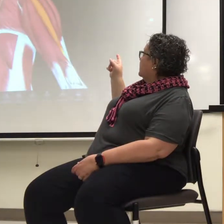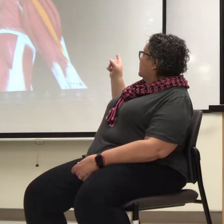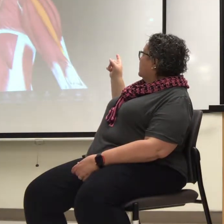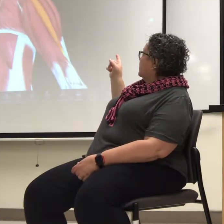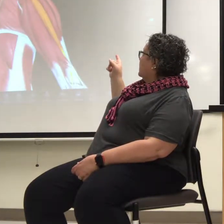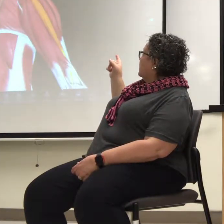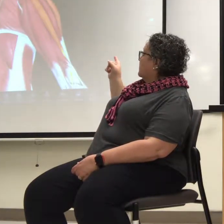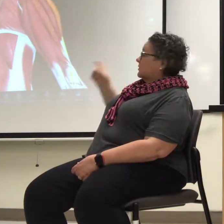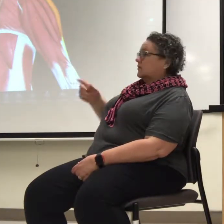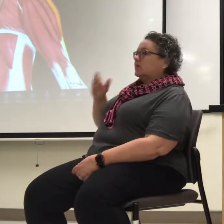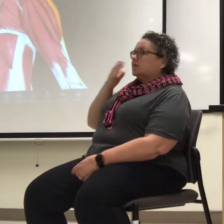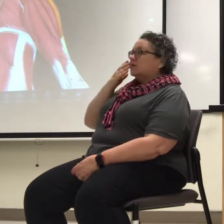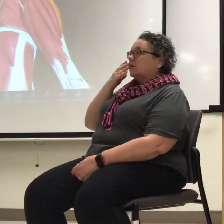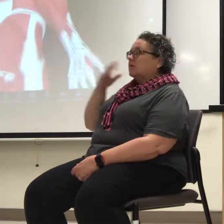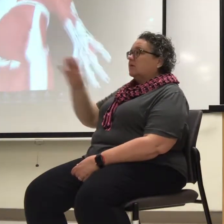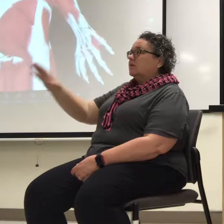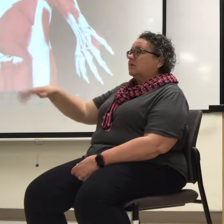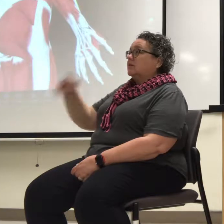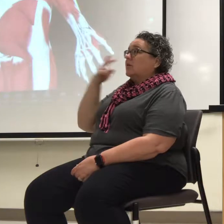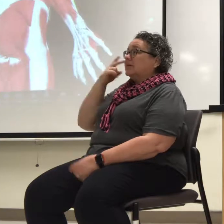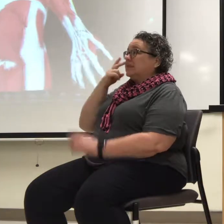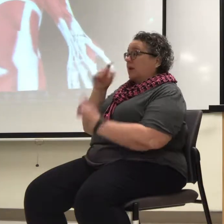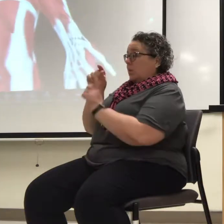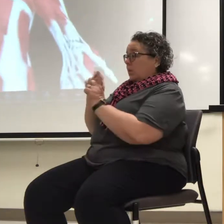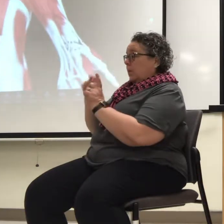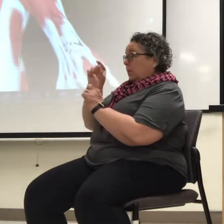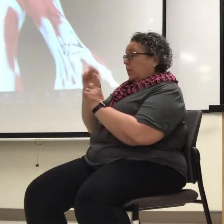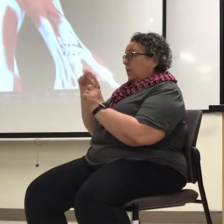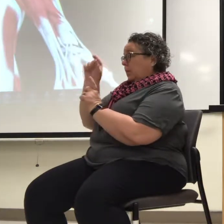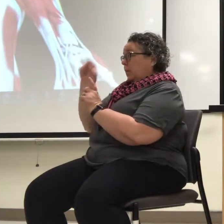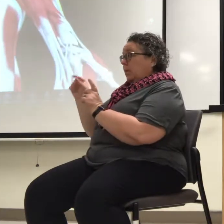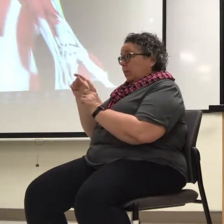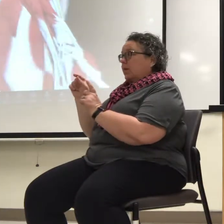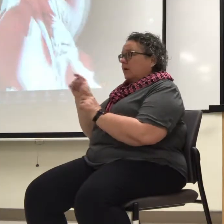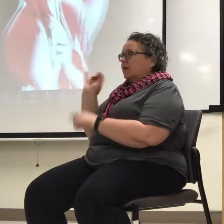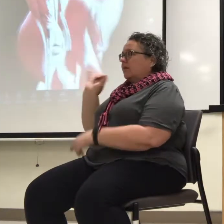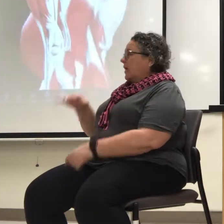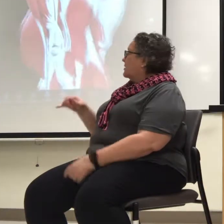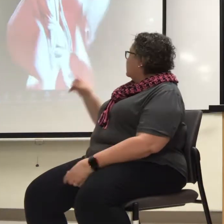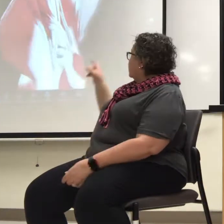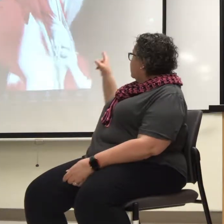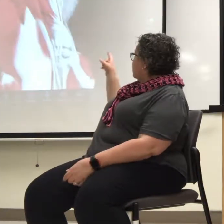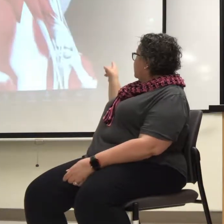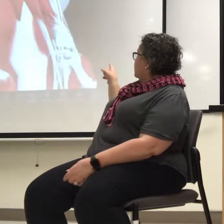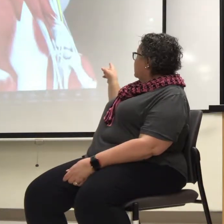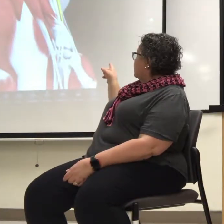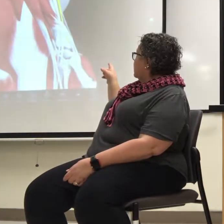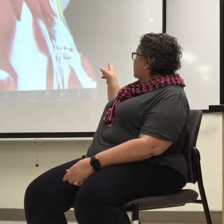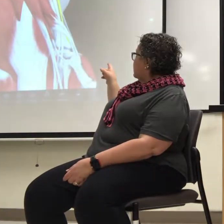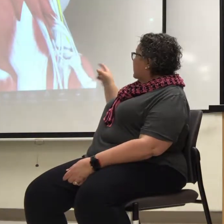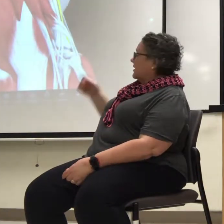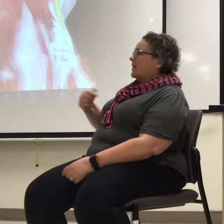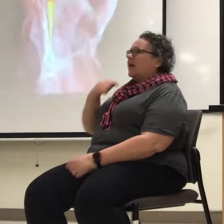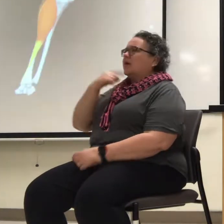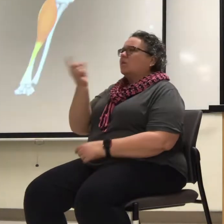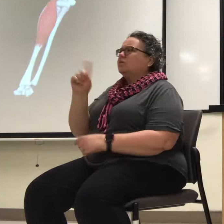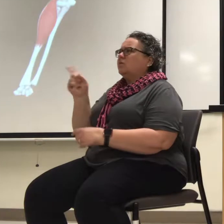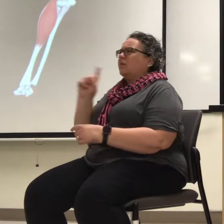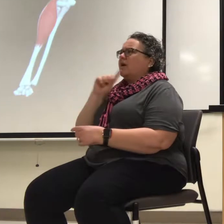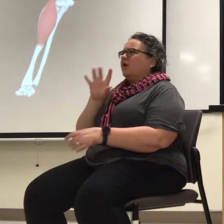Let me talk about brachioradialis for a second. And I gave you its insertion. Let me